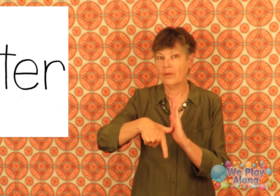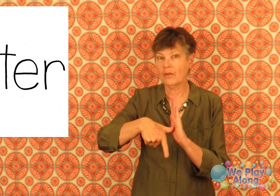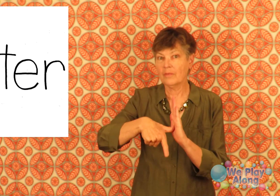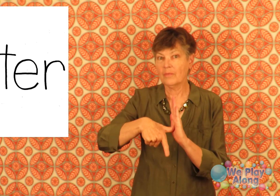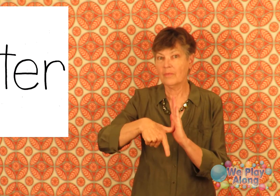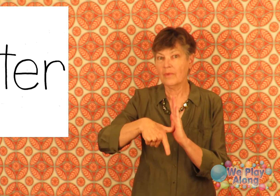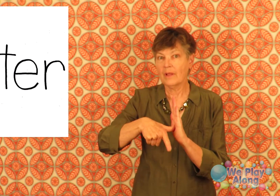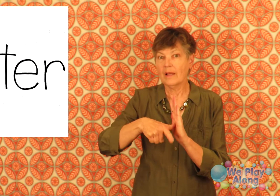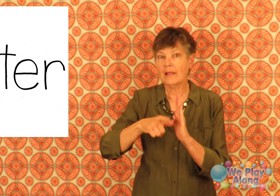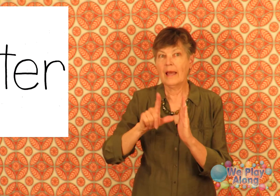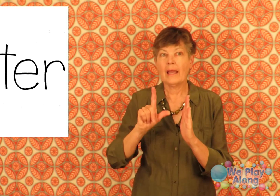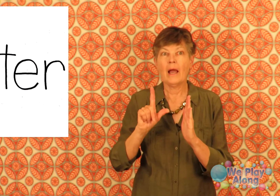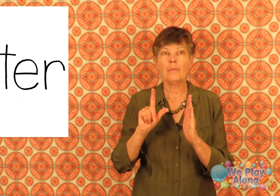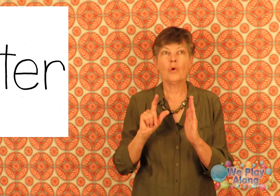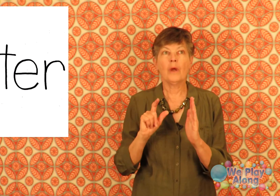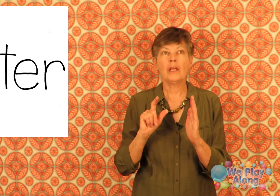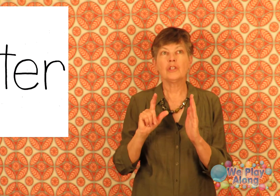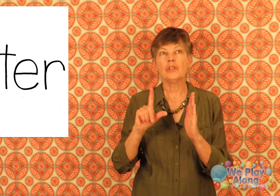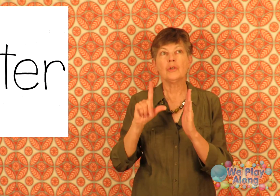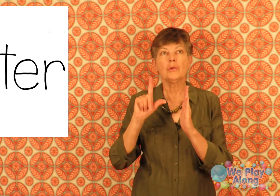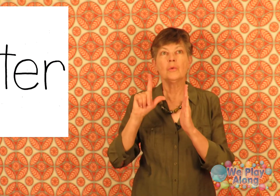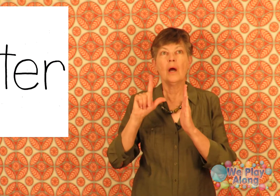Later. Like I'm going to,